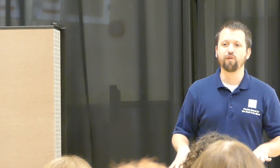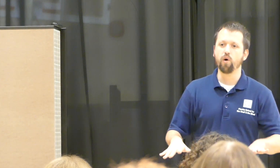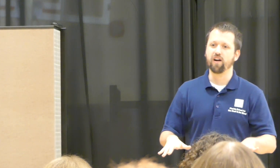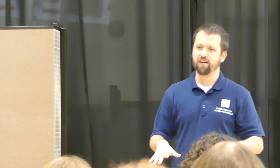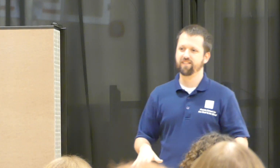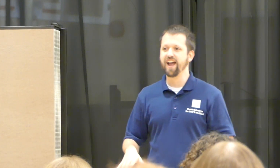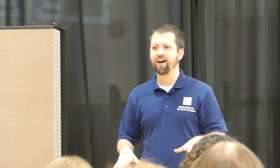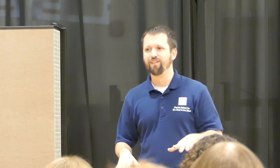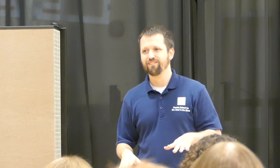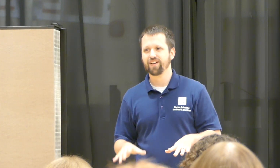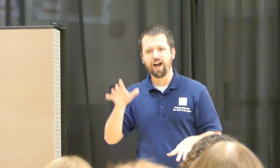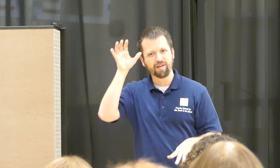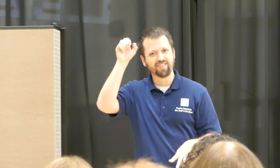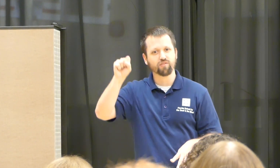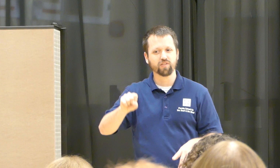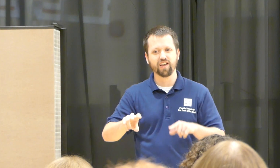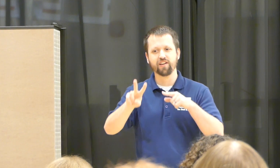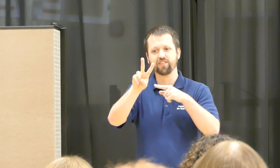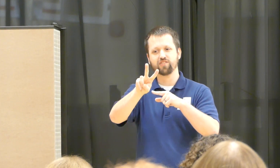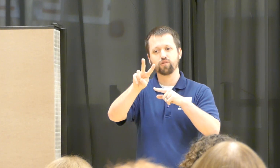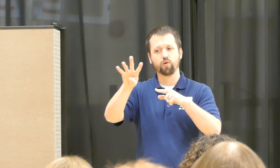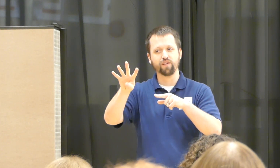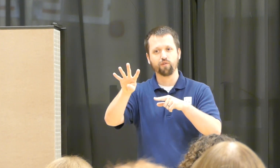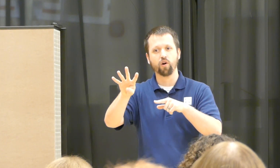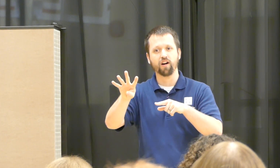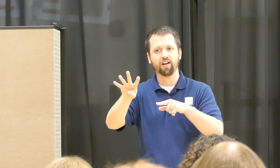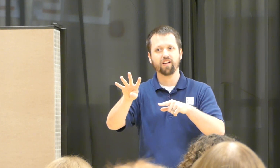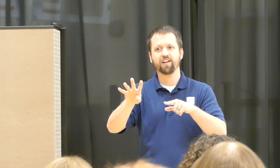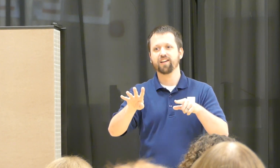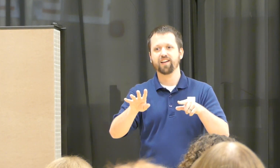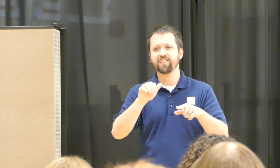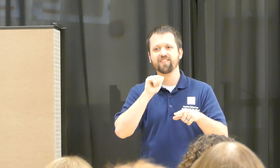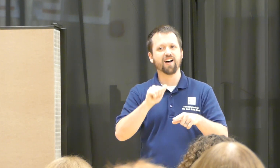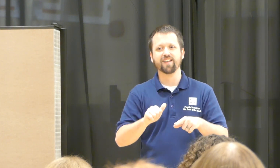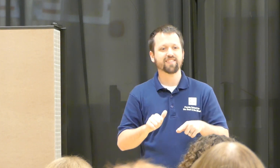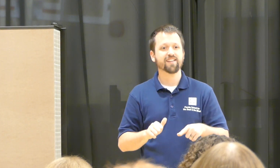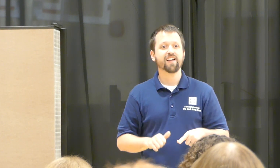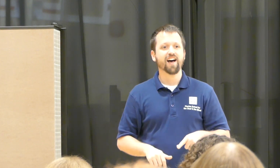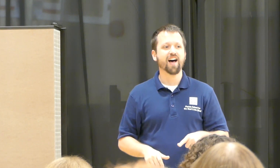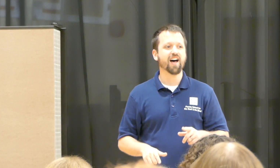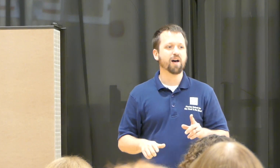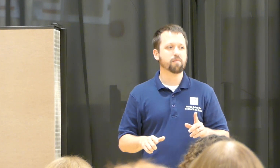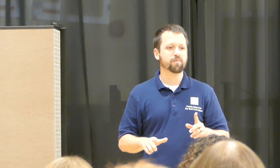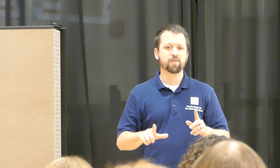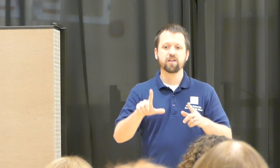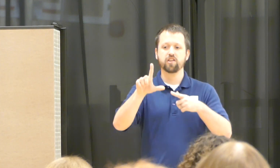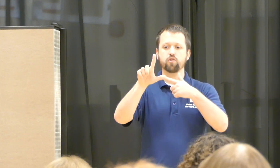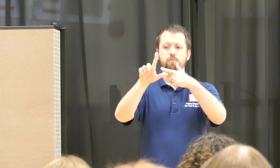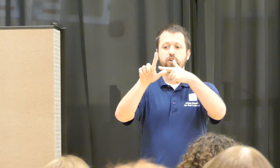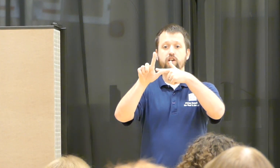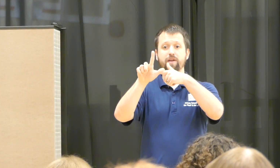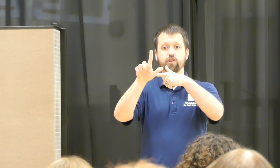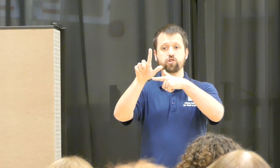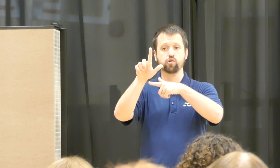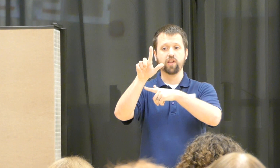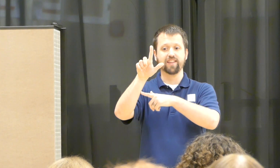24. Now, common sense would tell you it's 24. It's not. You're going to make your 2 like